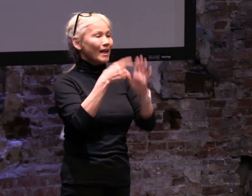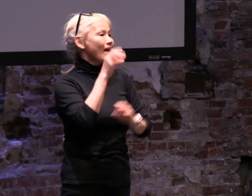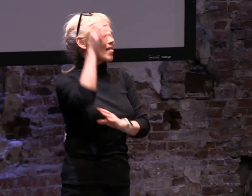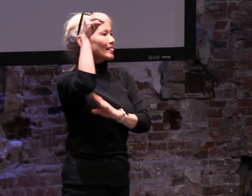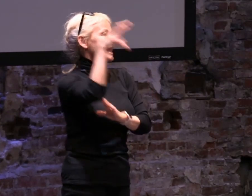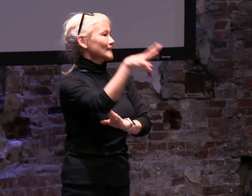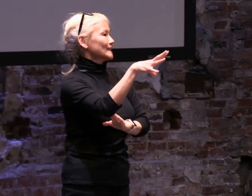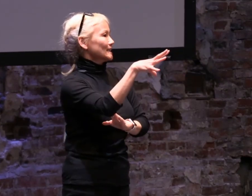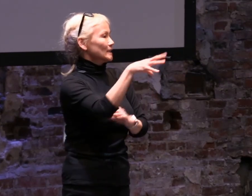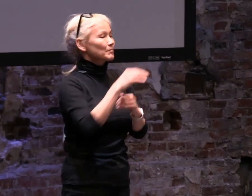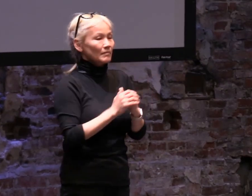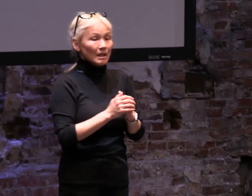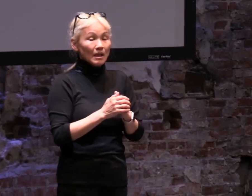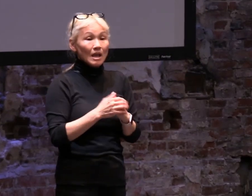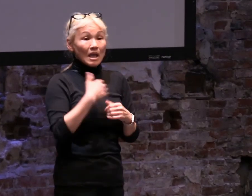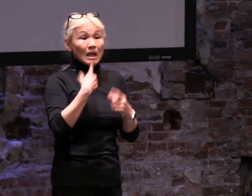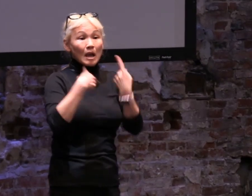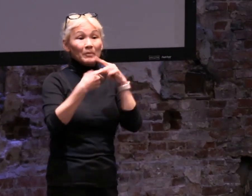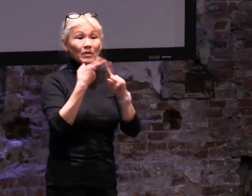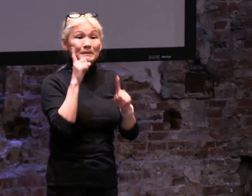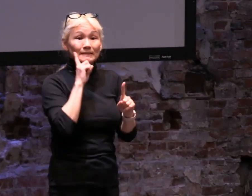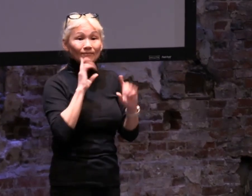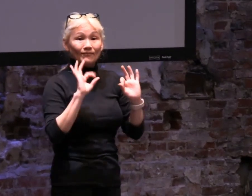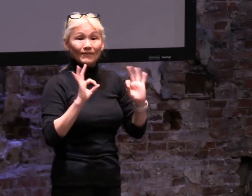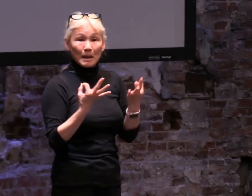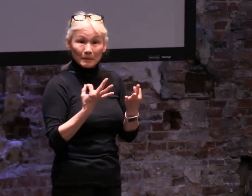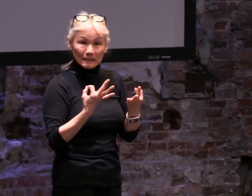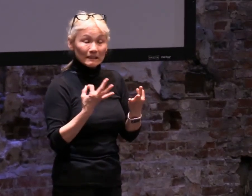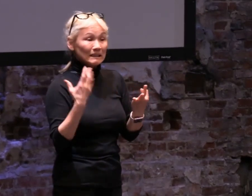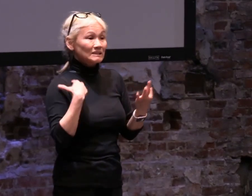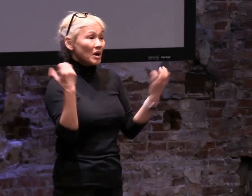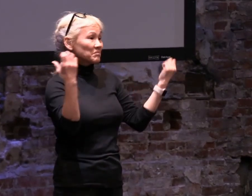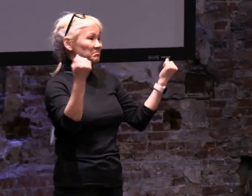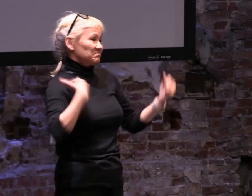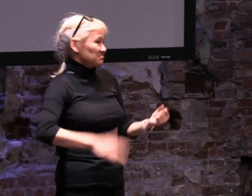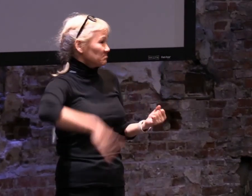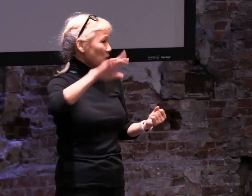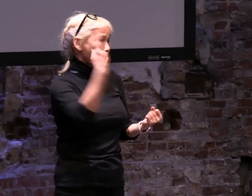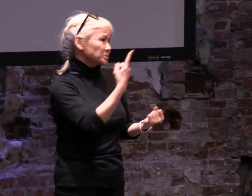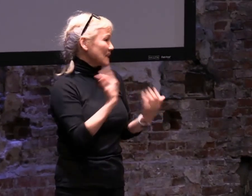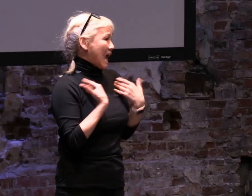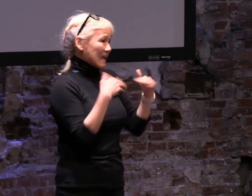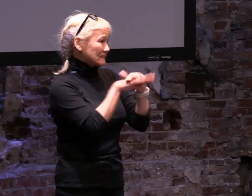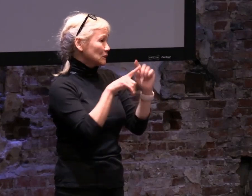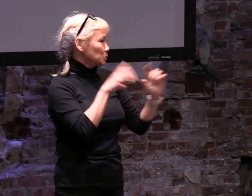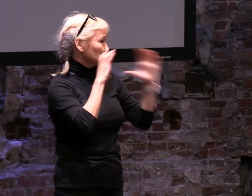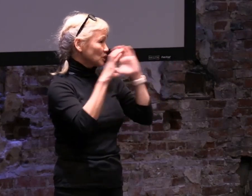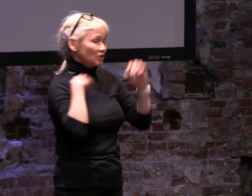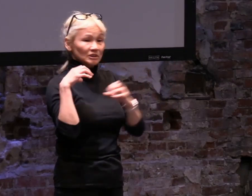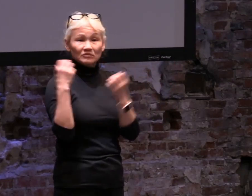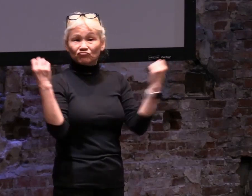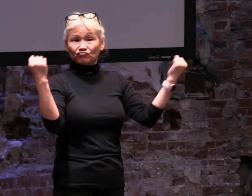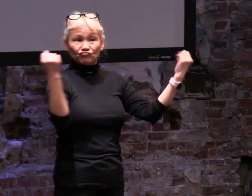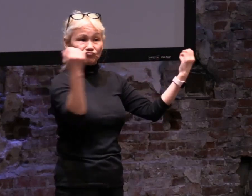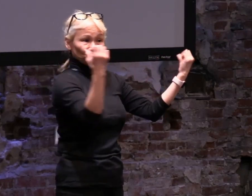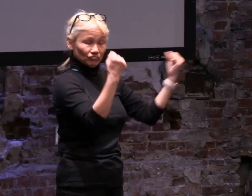Why I bring this object, this light, is because I value light. I'm from a deaf